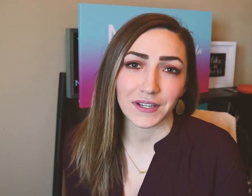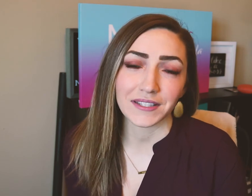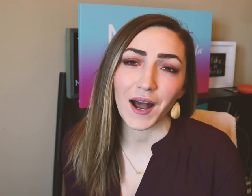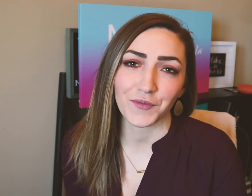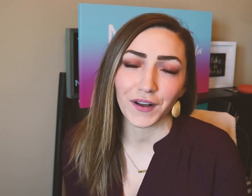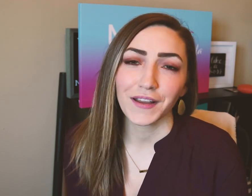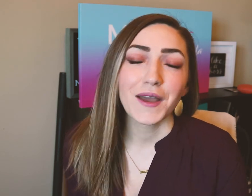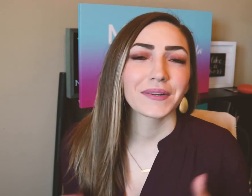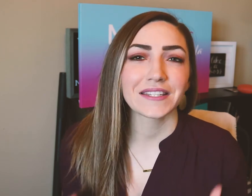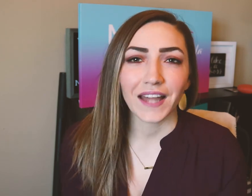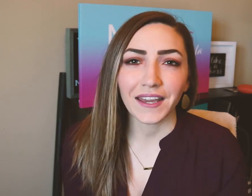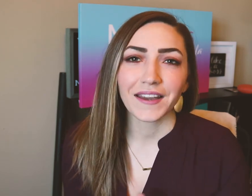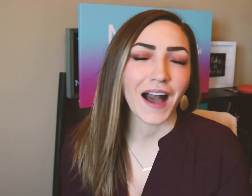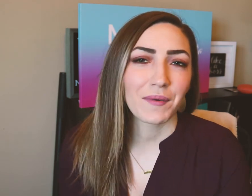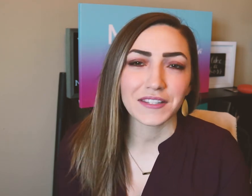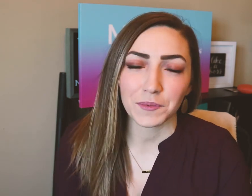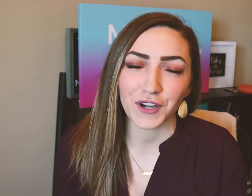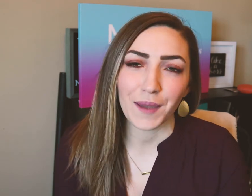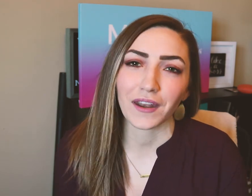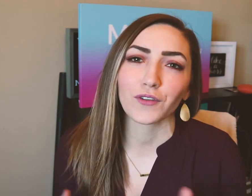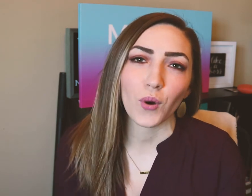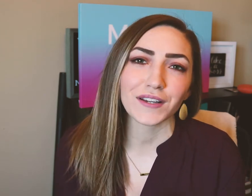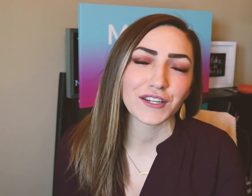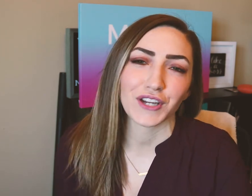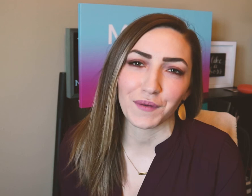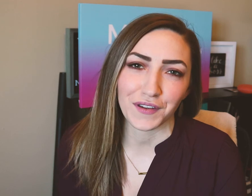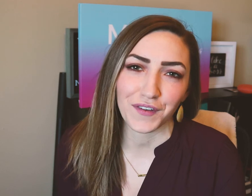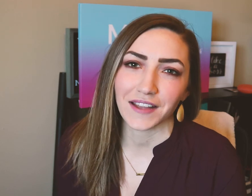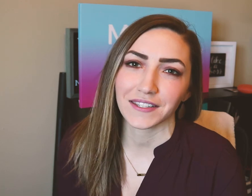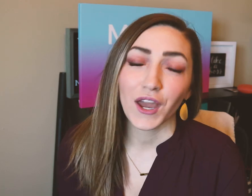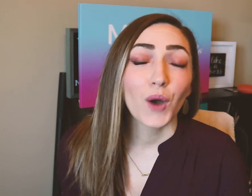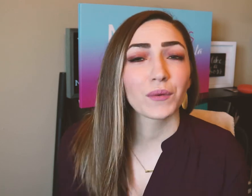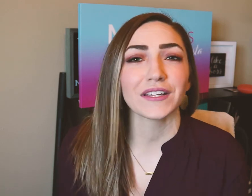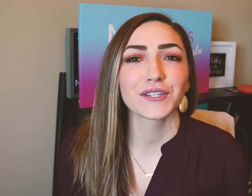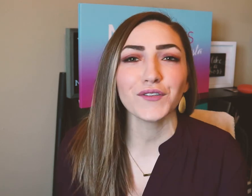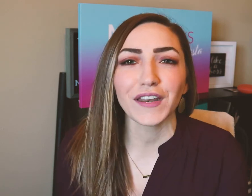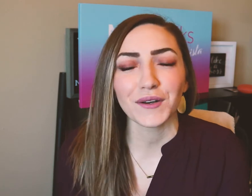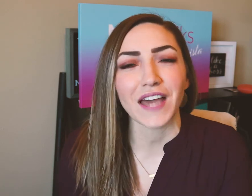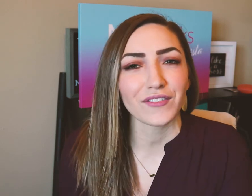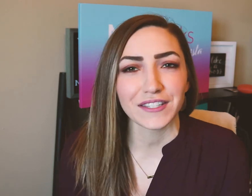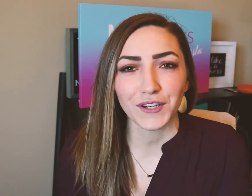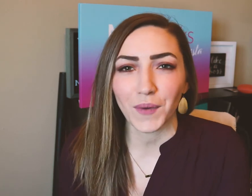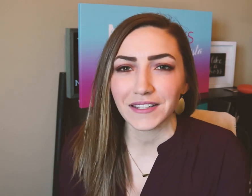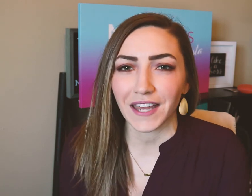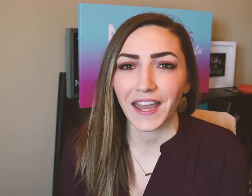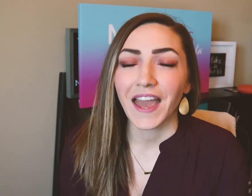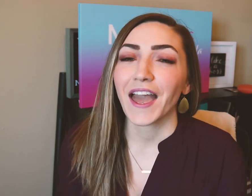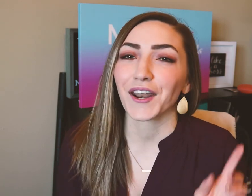Krista helpful, please like, comment, subscribe, and of course, share it with your friends. We release new videos every single Wednesday, and our